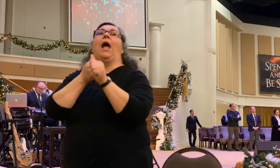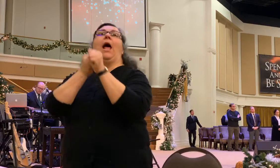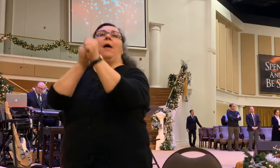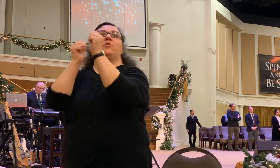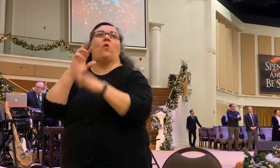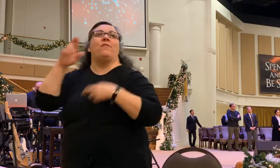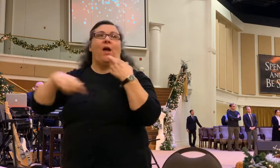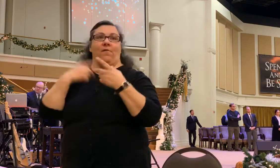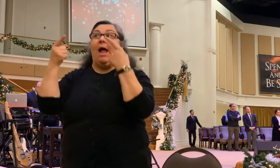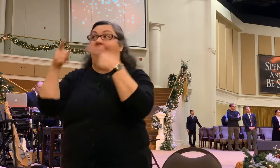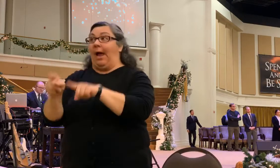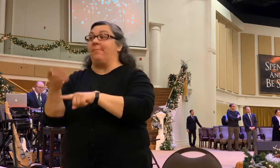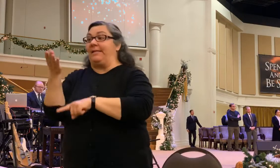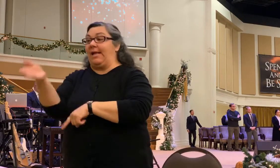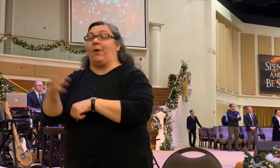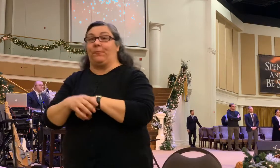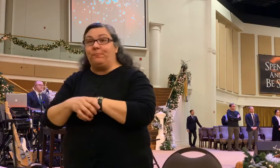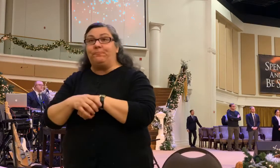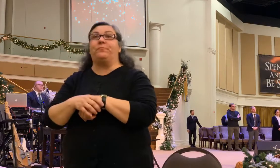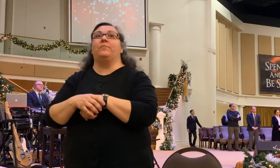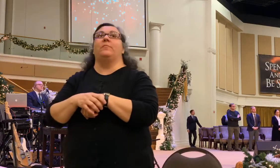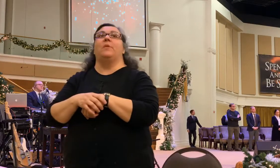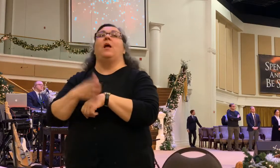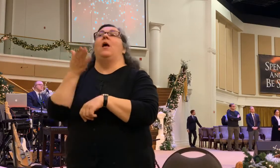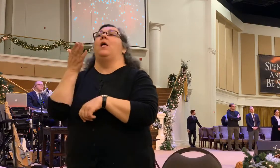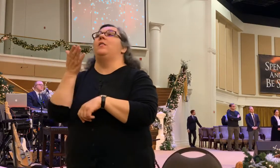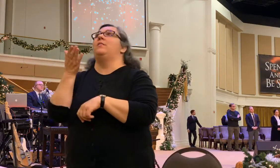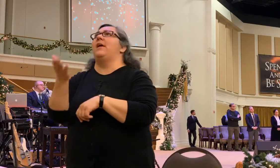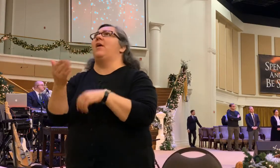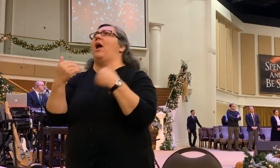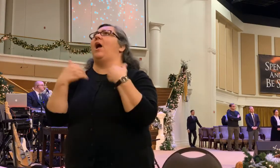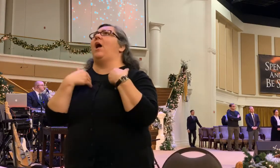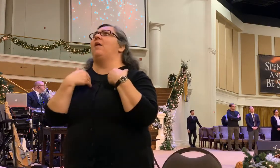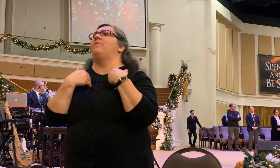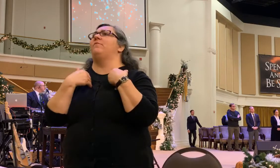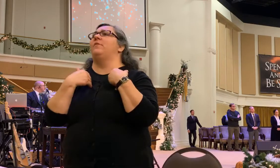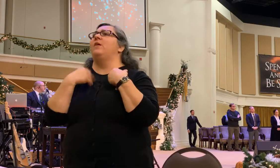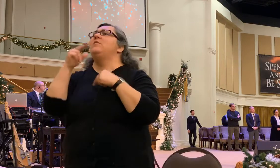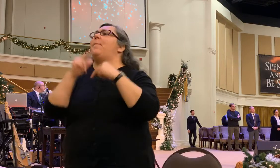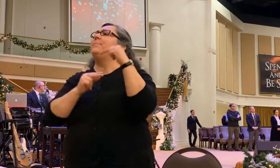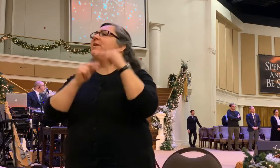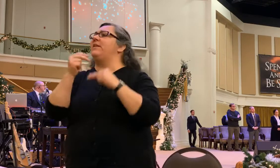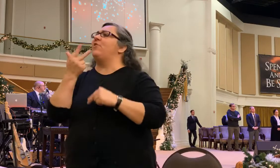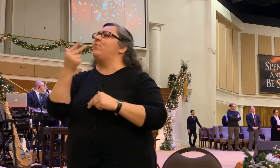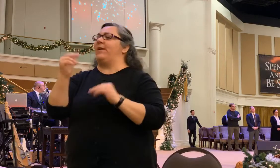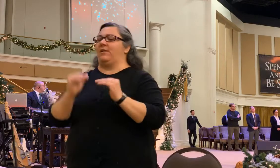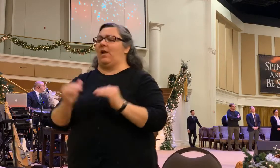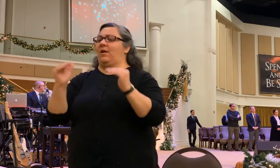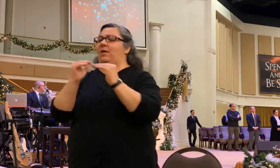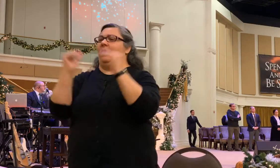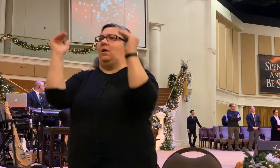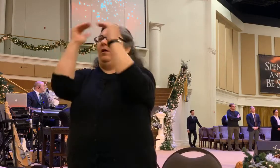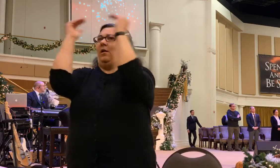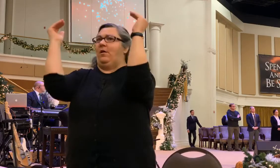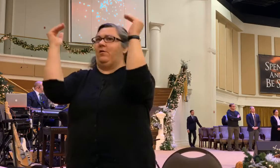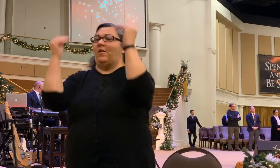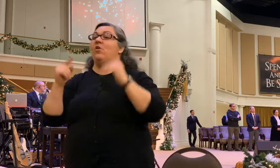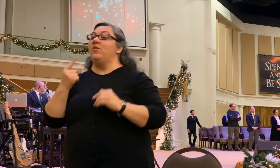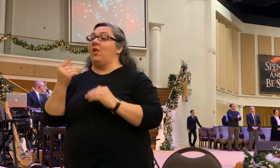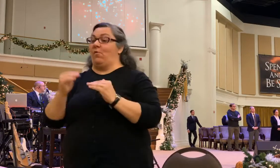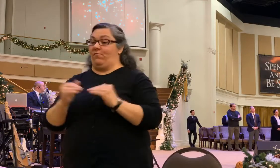there. And they are building a building, I think, in three stages. And they are nearing the completion of stage